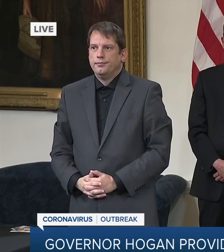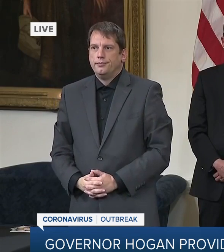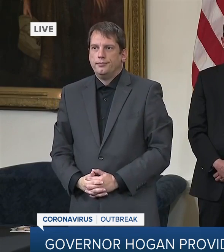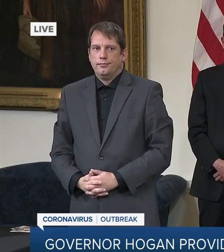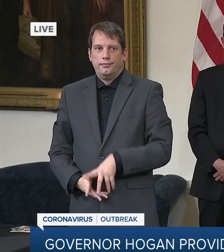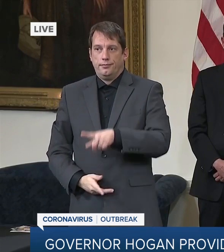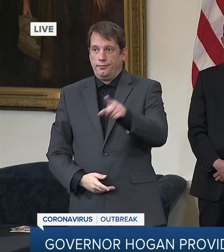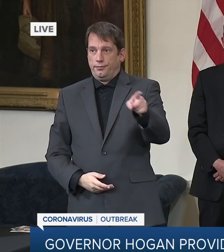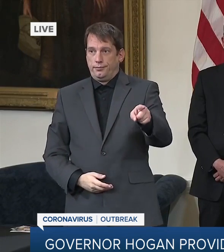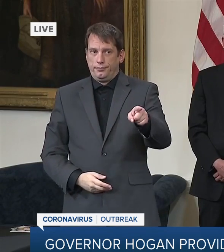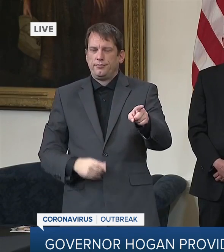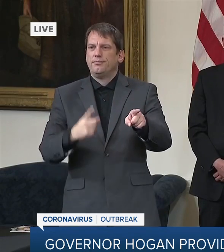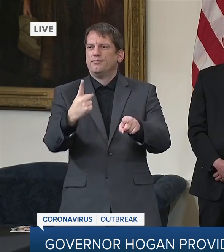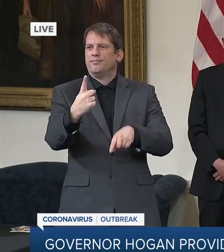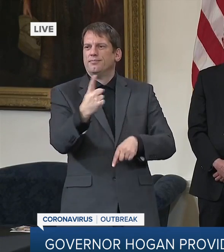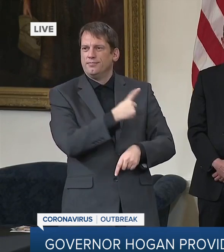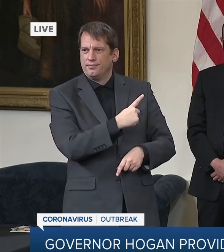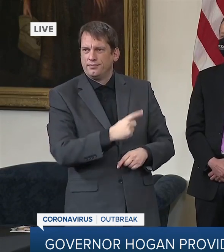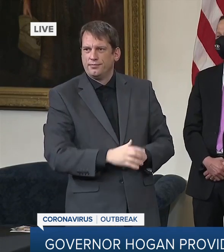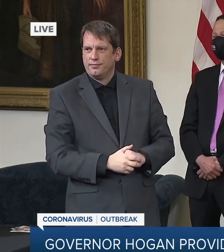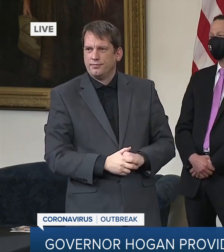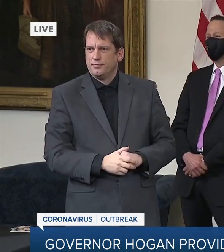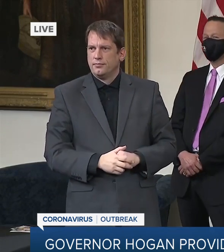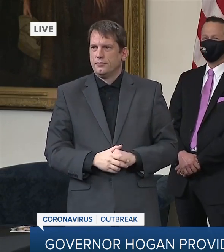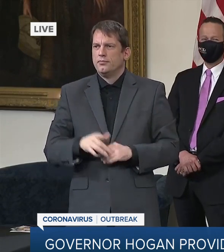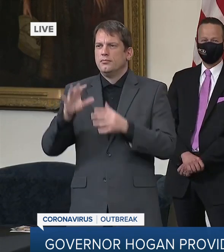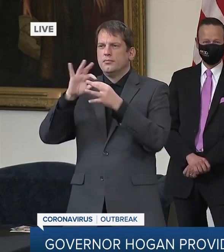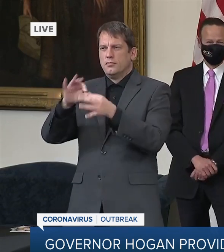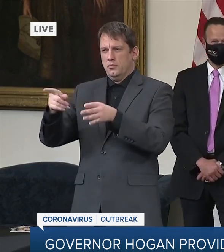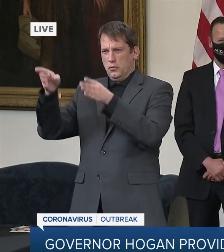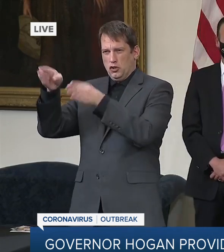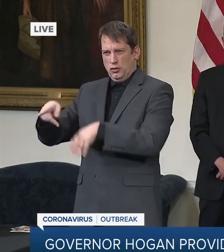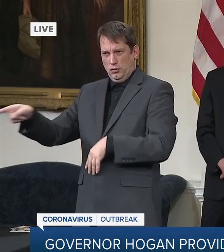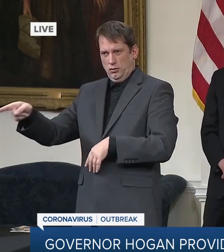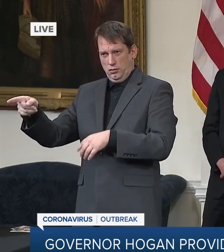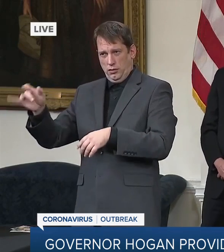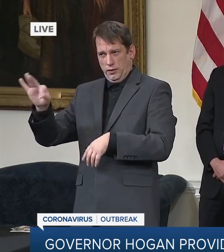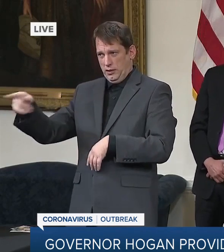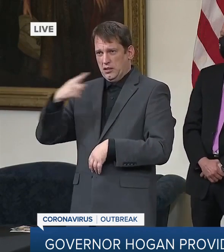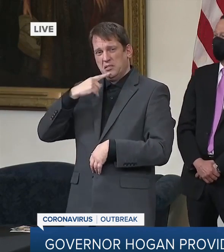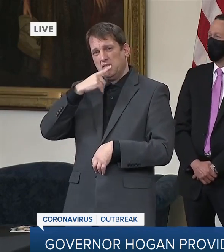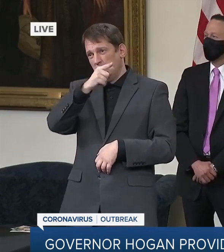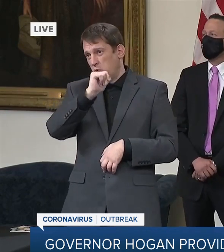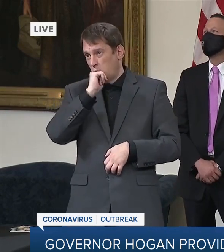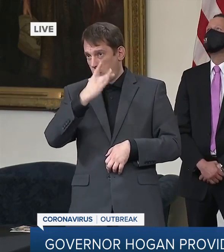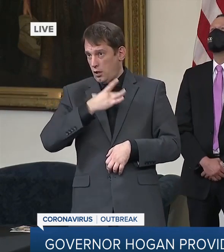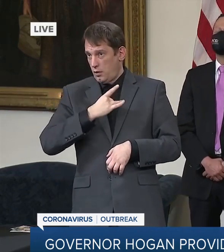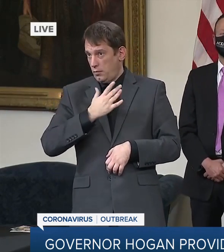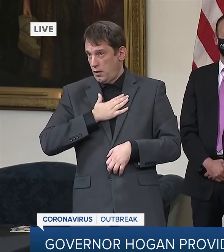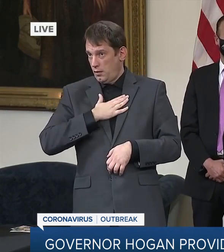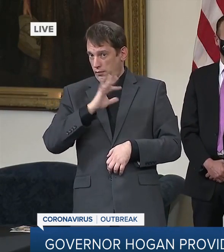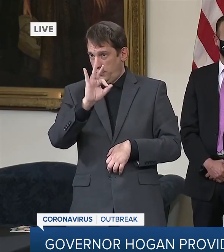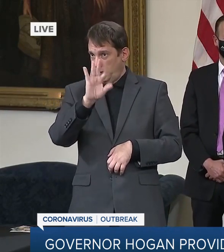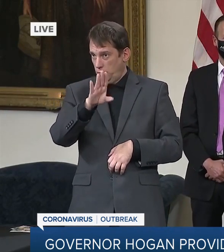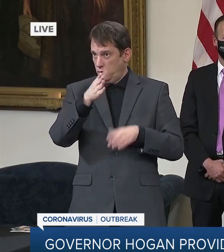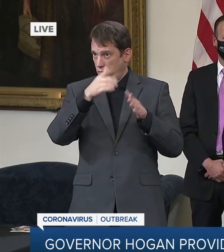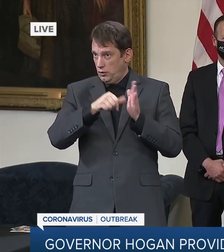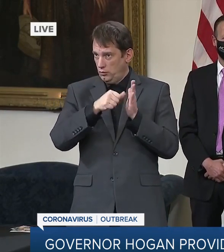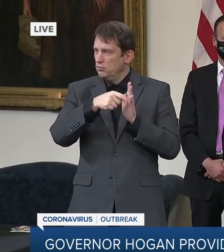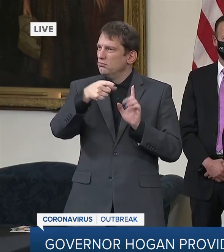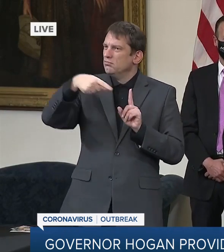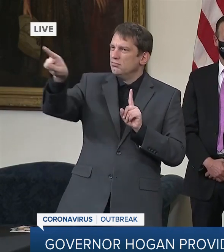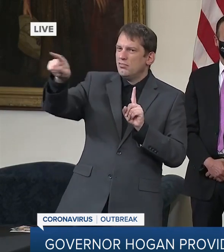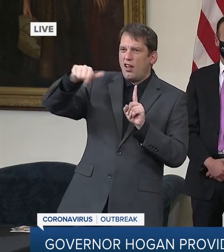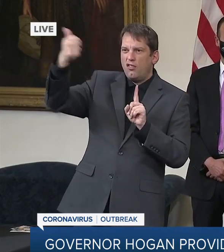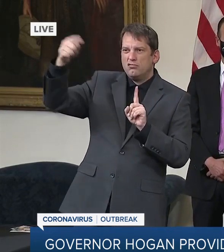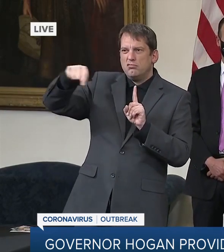didn't like sort of Yeah, well, sure. messages on your Facebook page, Sure. they'd unfriend you? Absolutely. People repeatedly say, we're sick and tired of